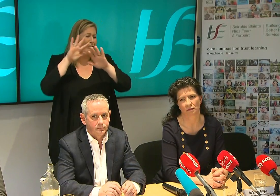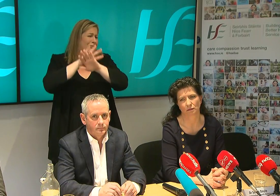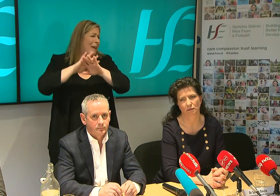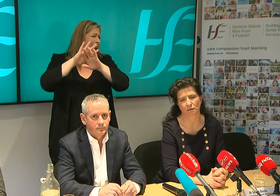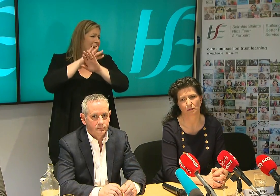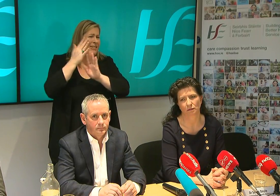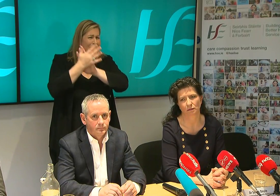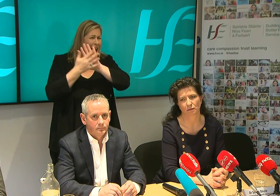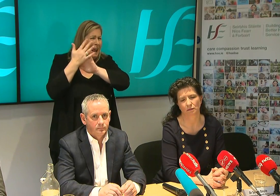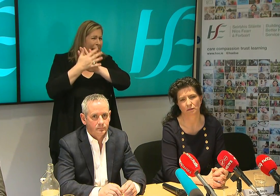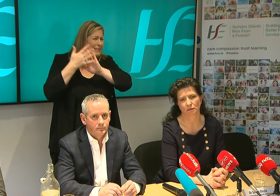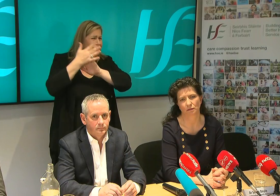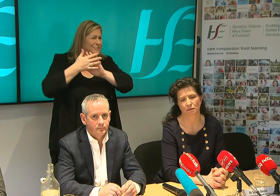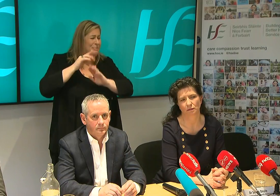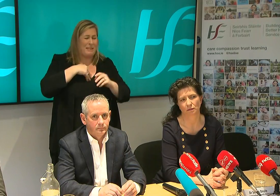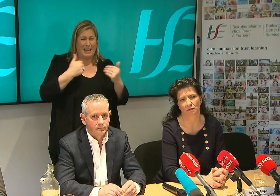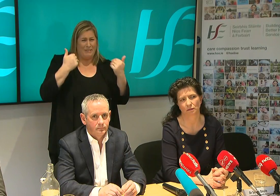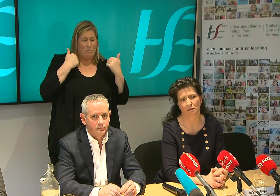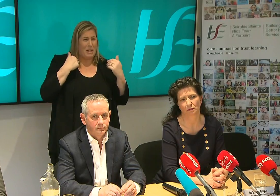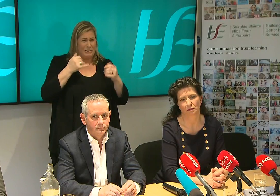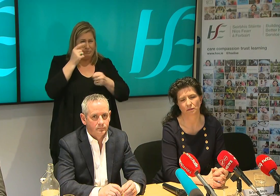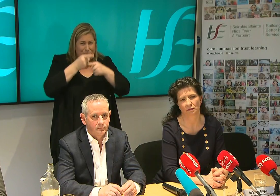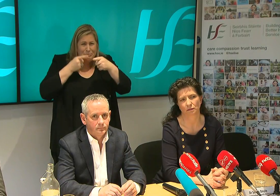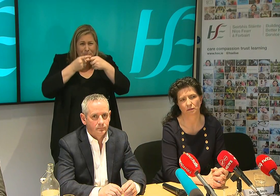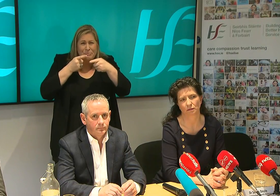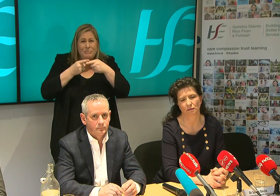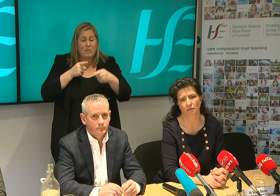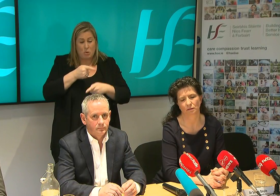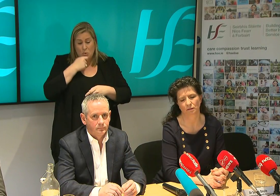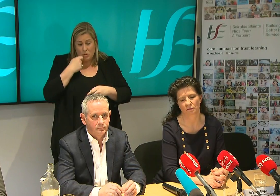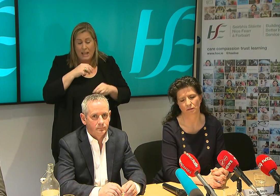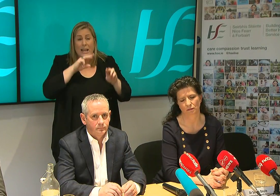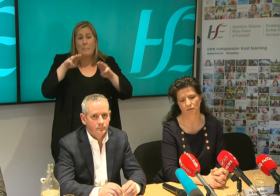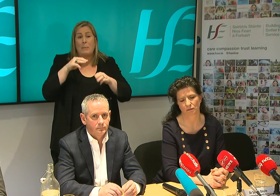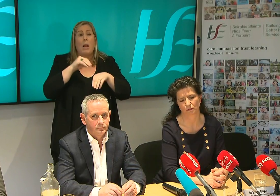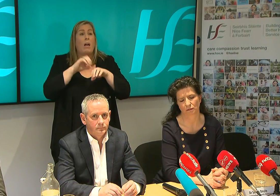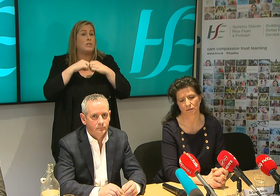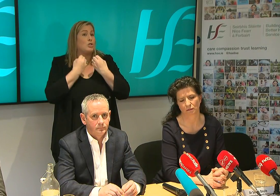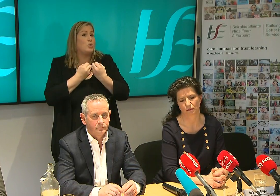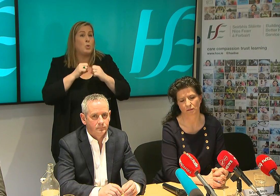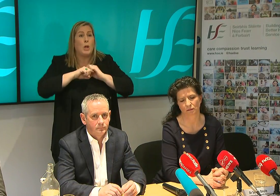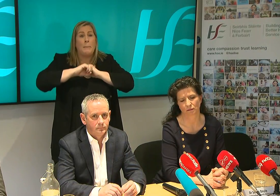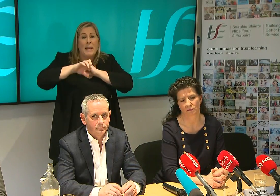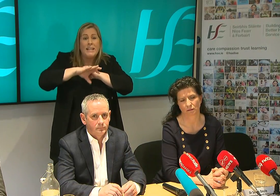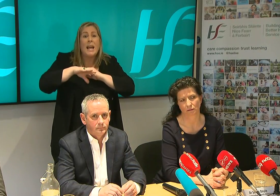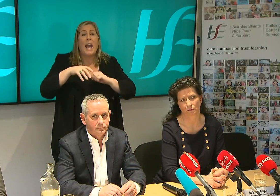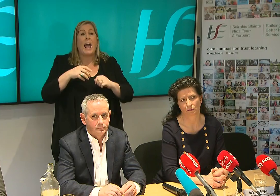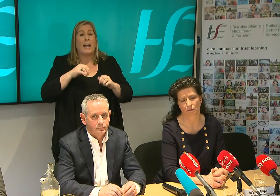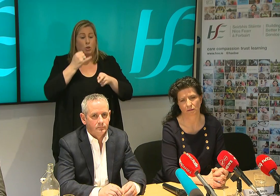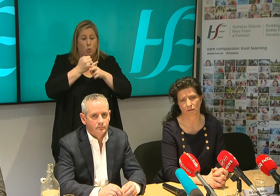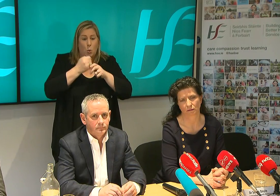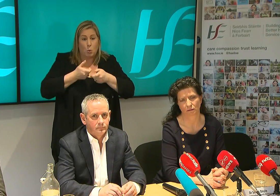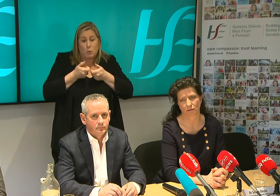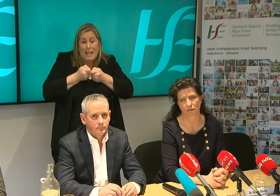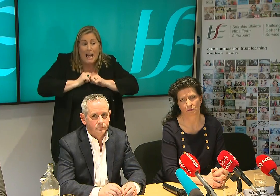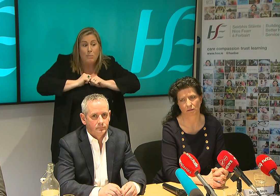information that people are getting. As you say, there are people on social media and also schools sending out texts to hundreds of parents